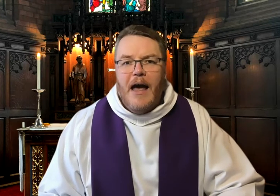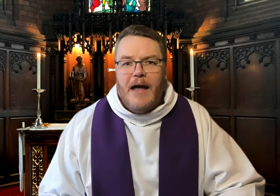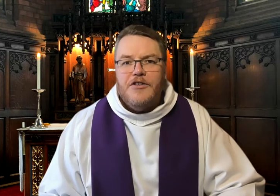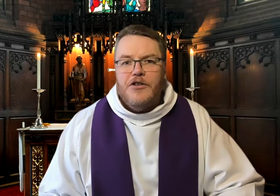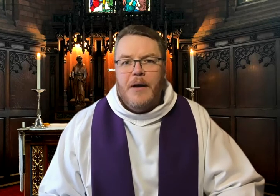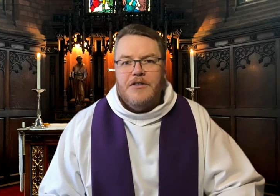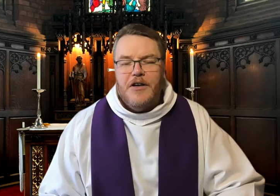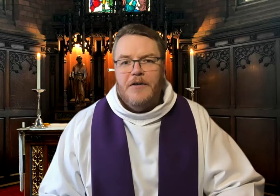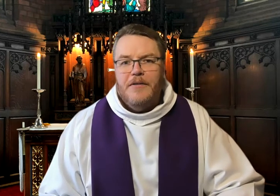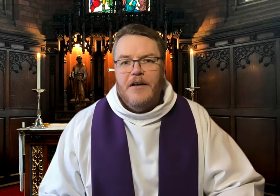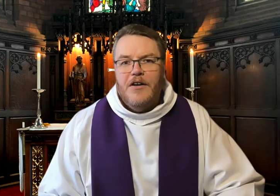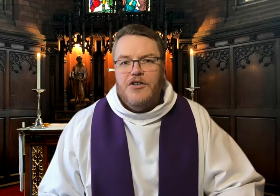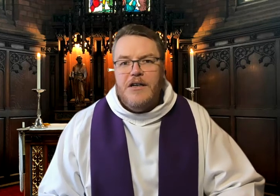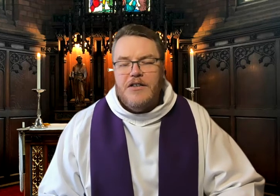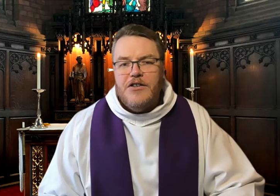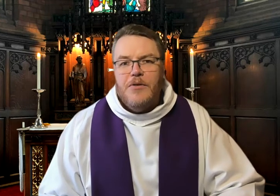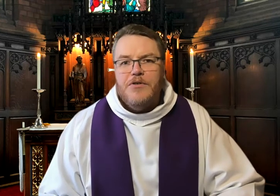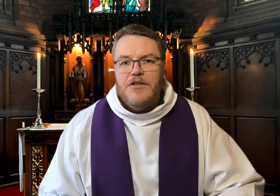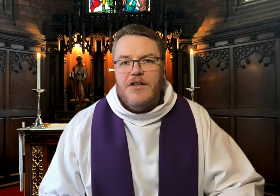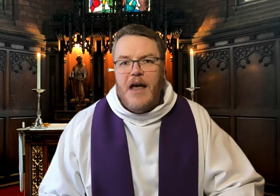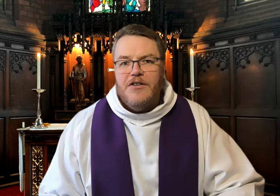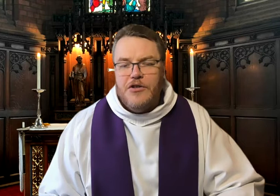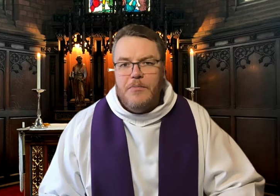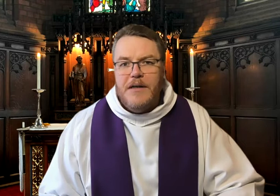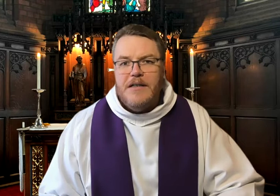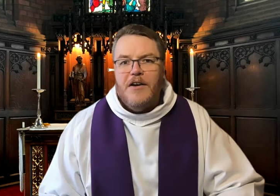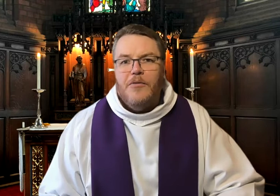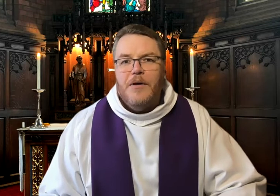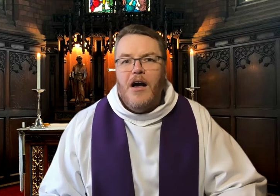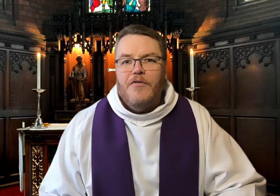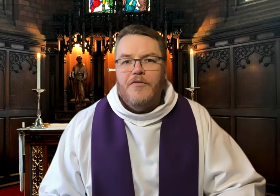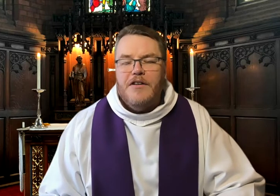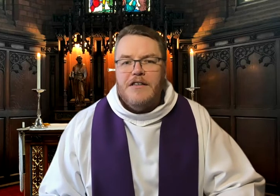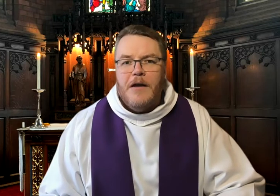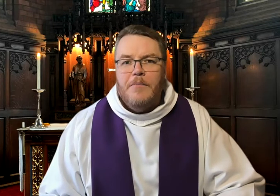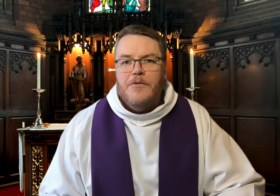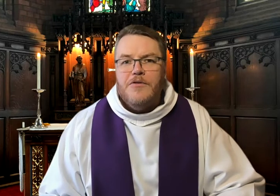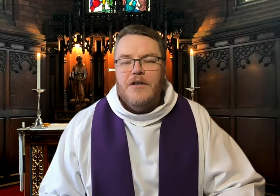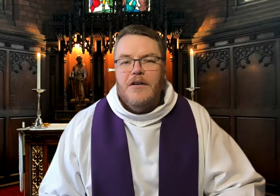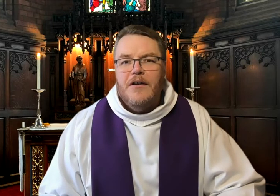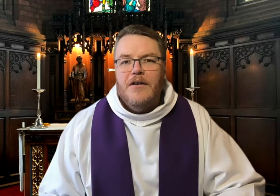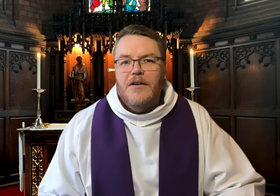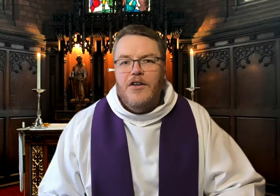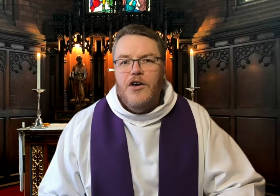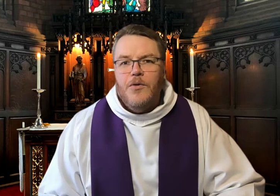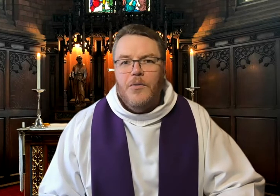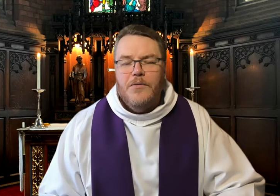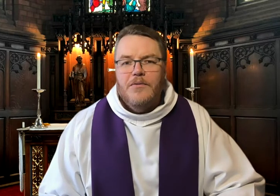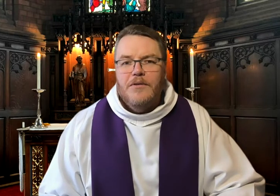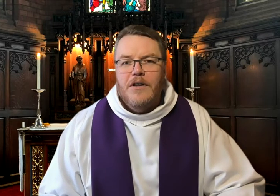has to answer. Jesus comes and says to Peter on behalf of the disciples, "You,